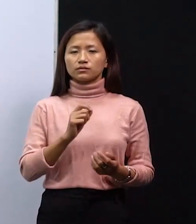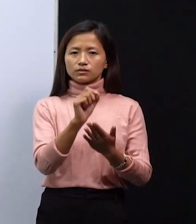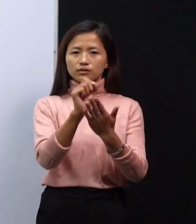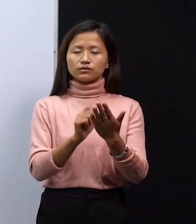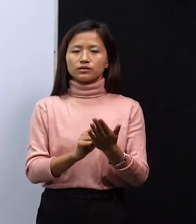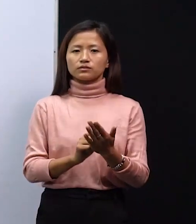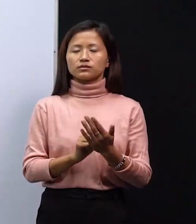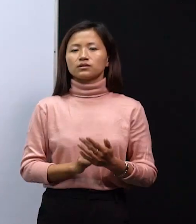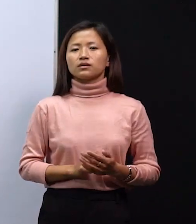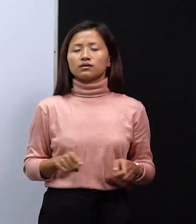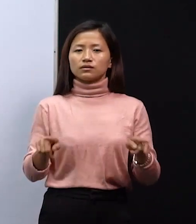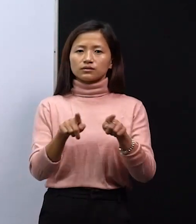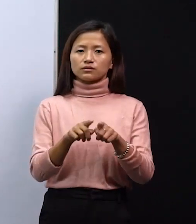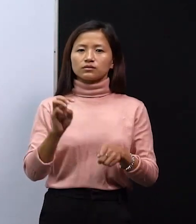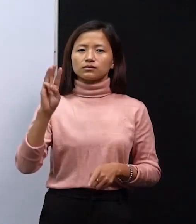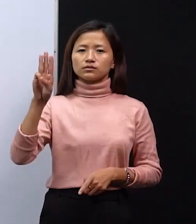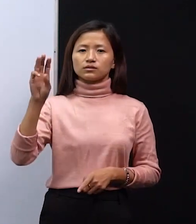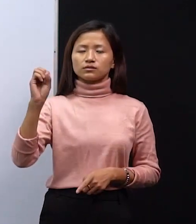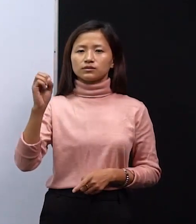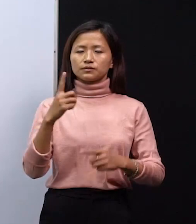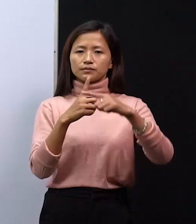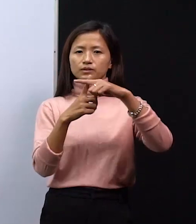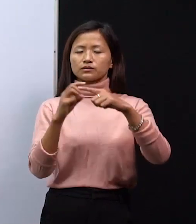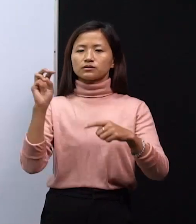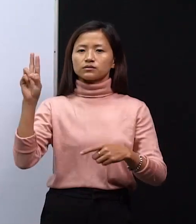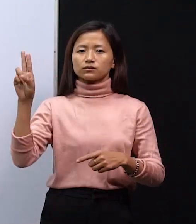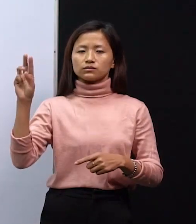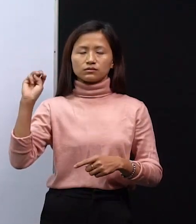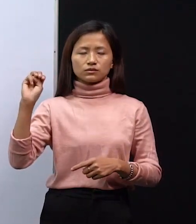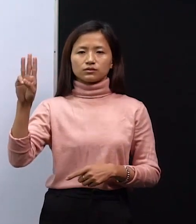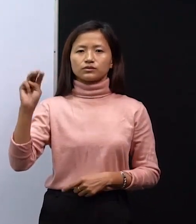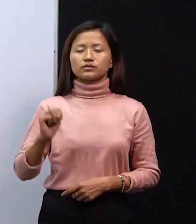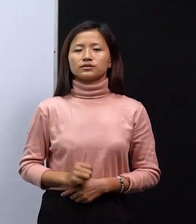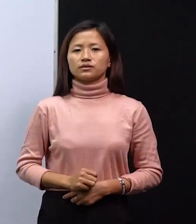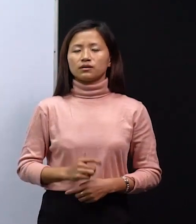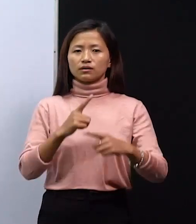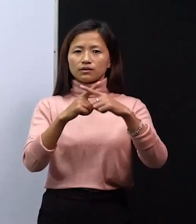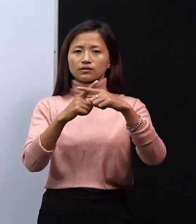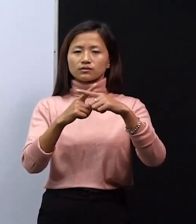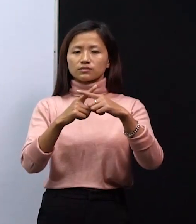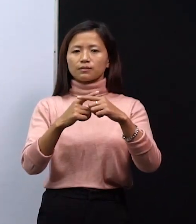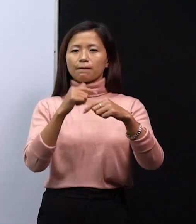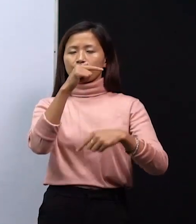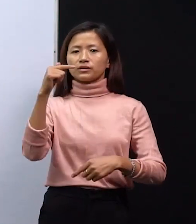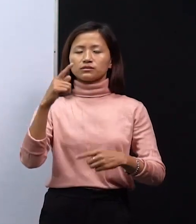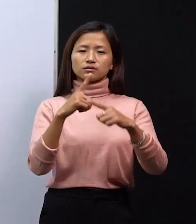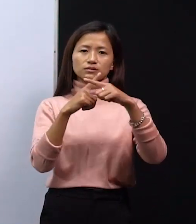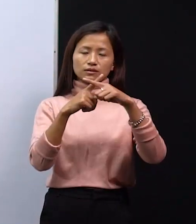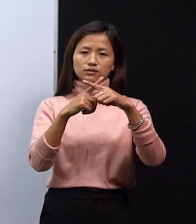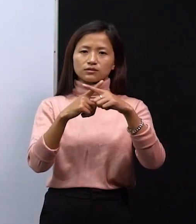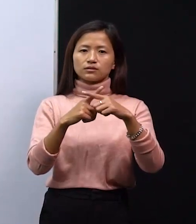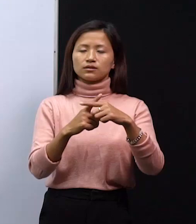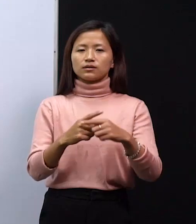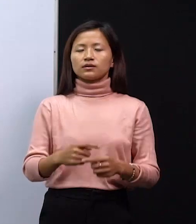as 300 plus 3. So this is x minus a,